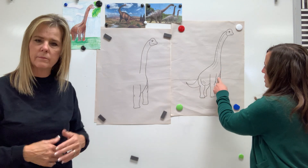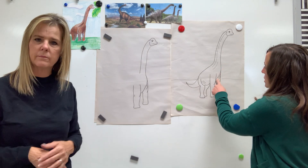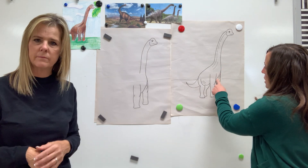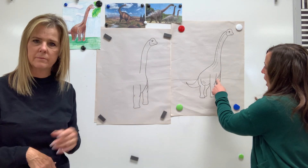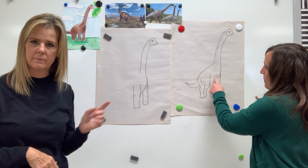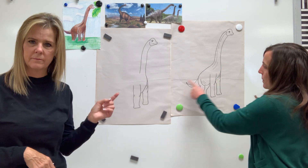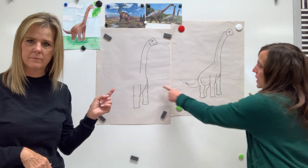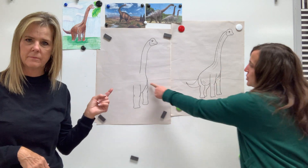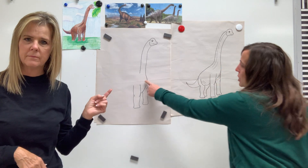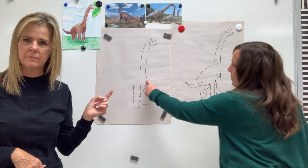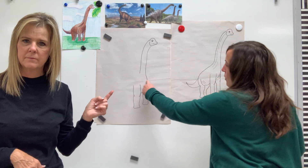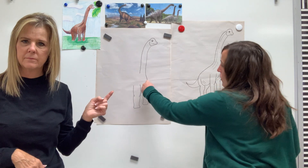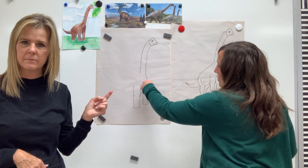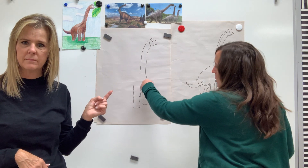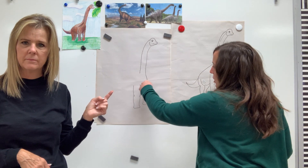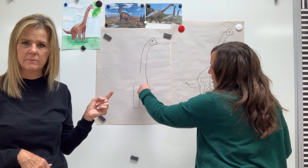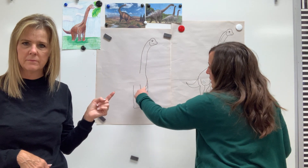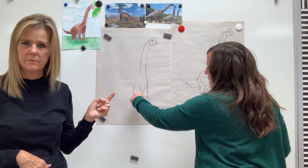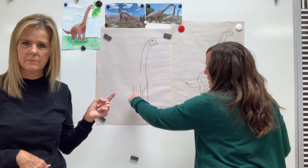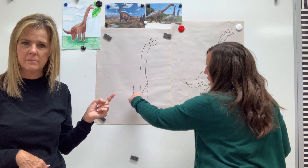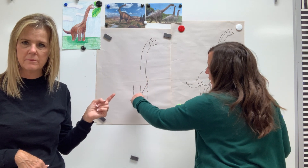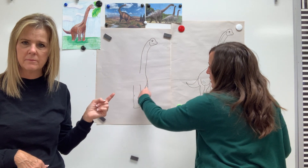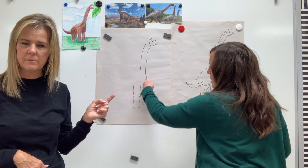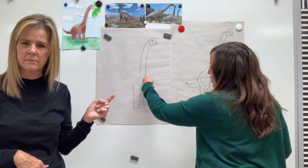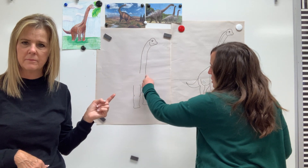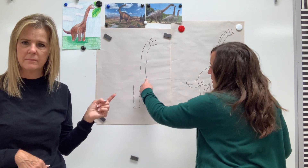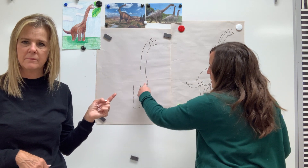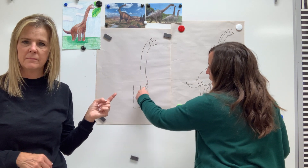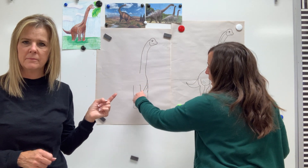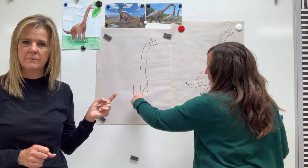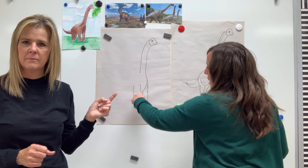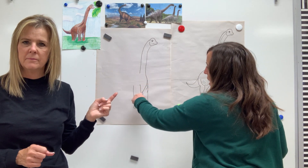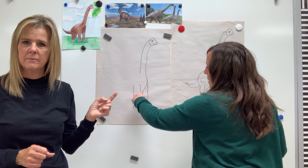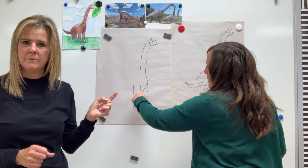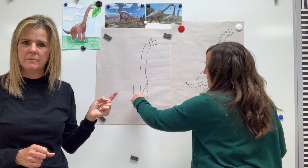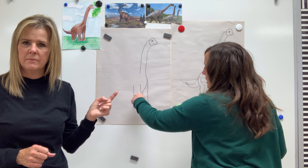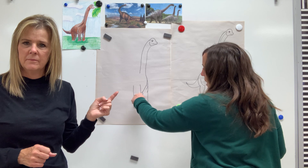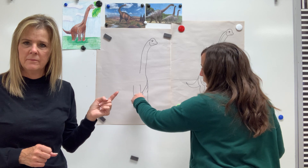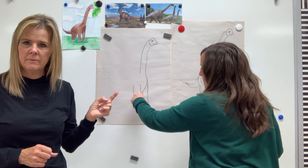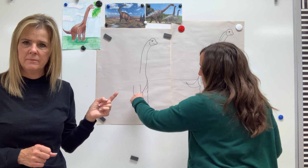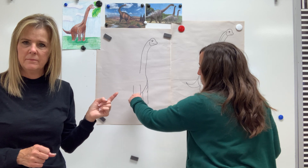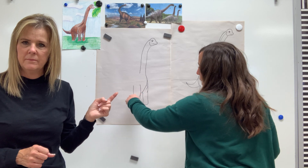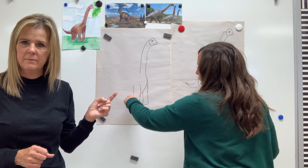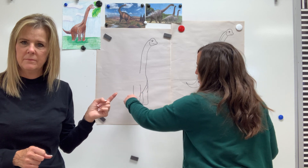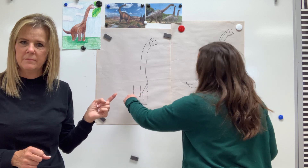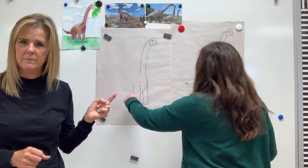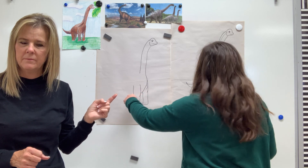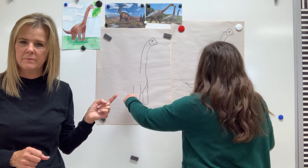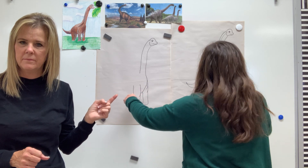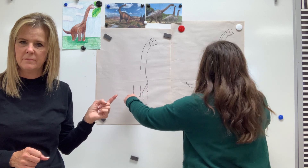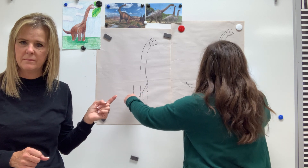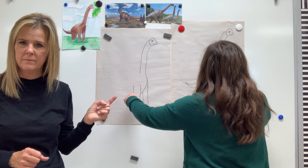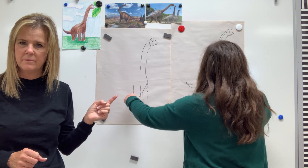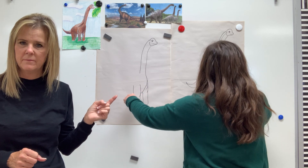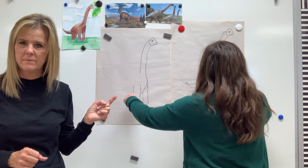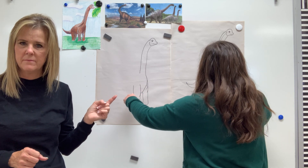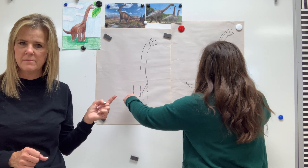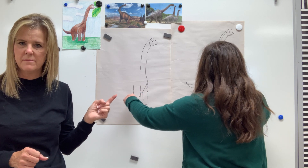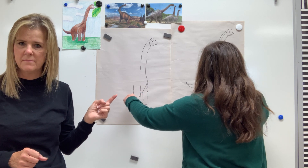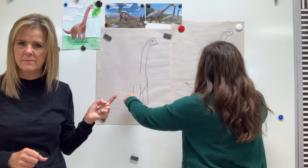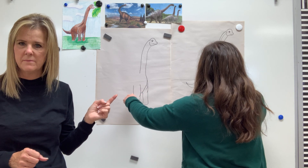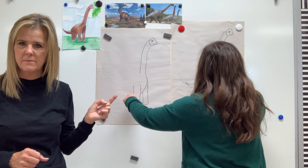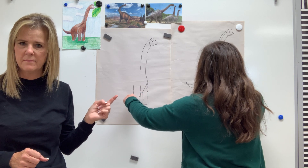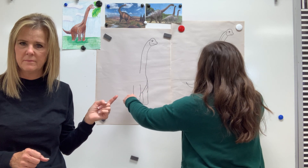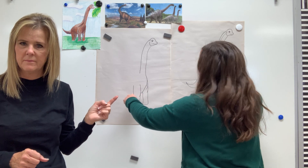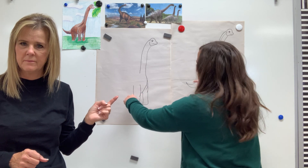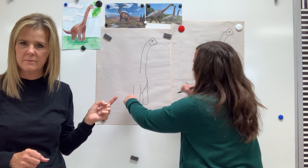gonna stop and jump over. I'm gonna look at this line that touches his leg. I'm gonna stop, jump over, and it's gonna go